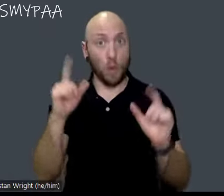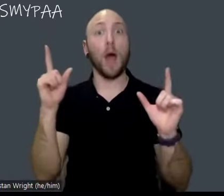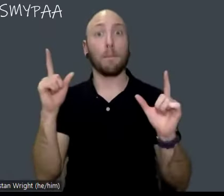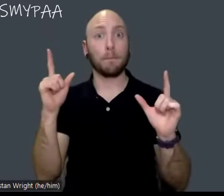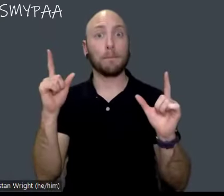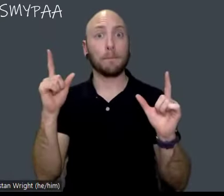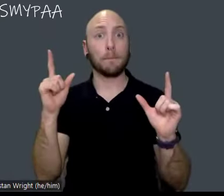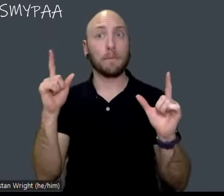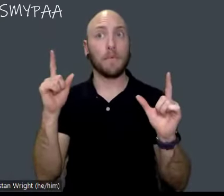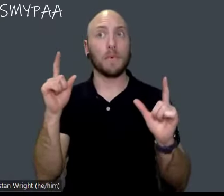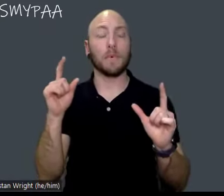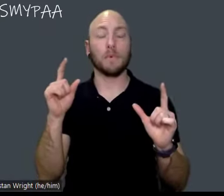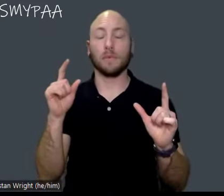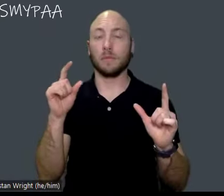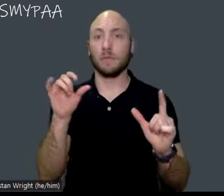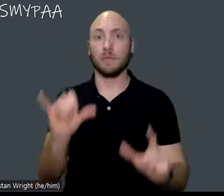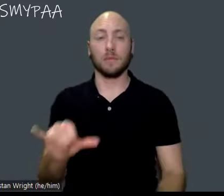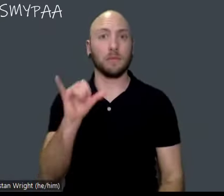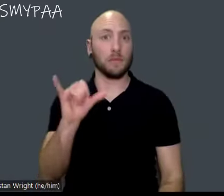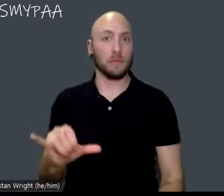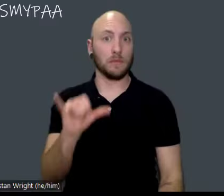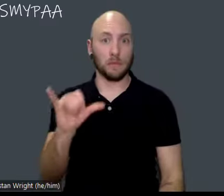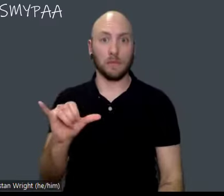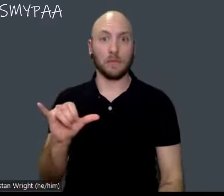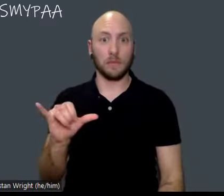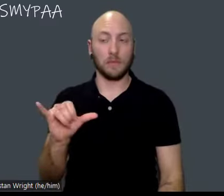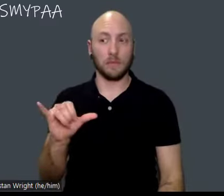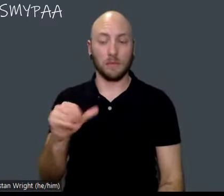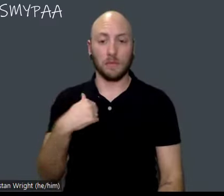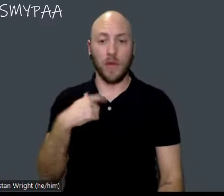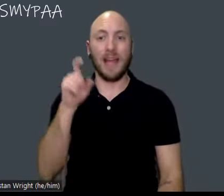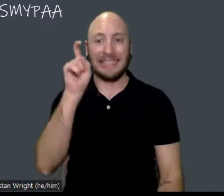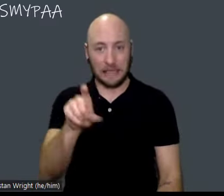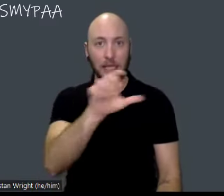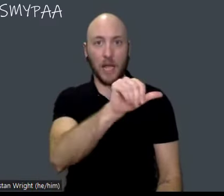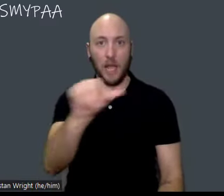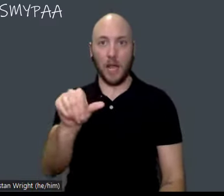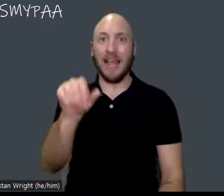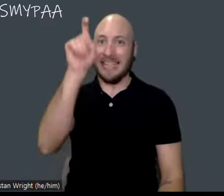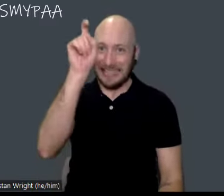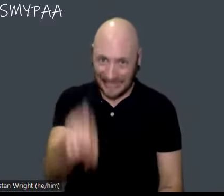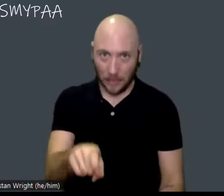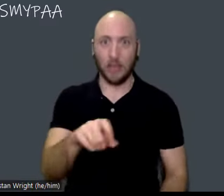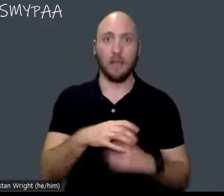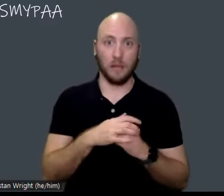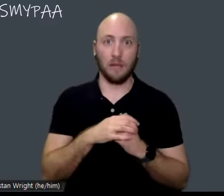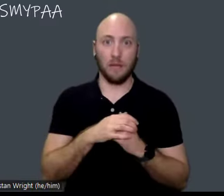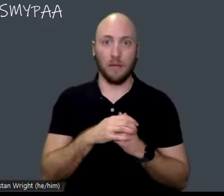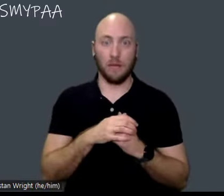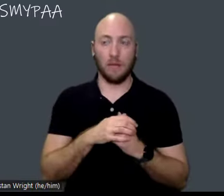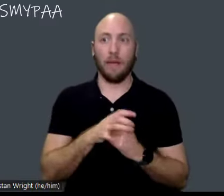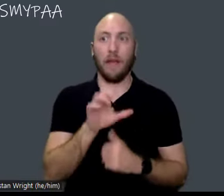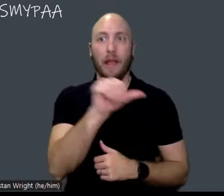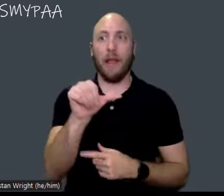I knew that I had to be in AA. I knew that that AA was for